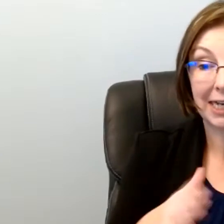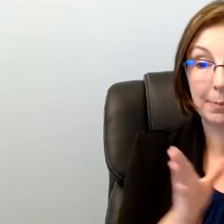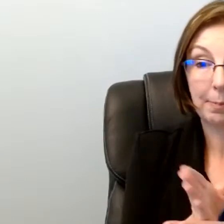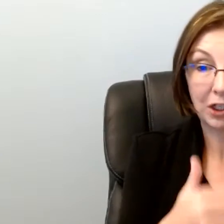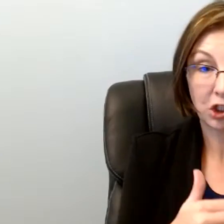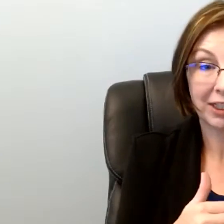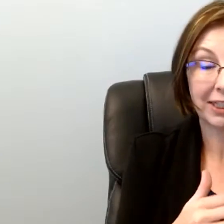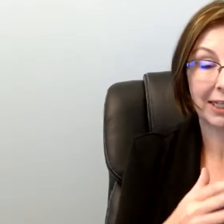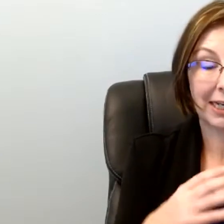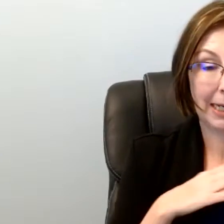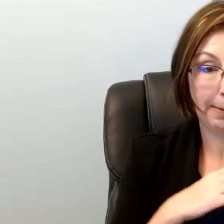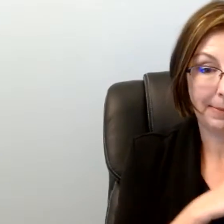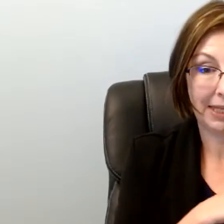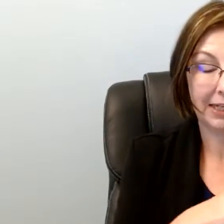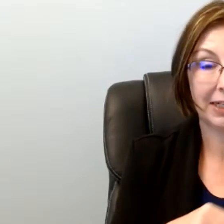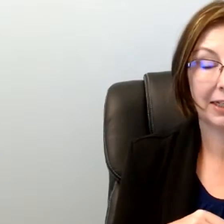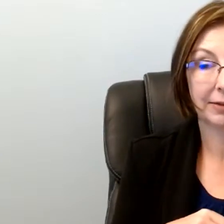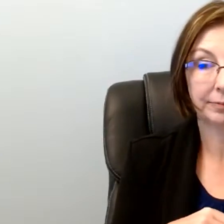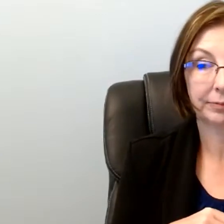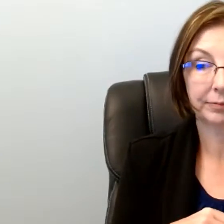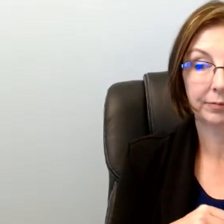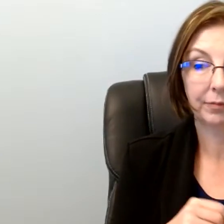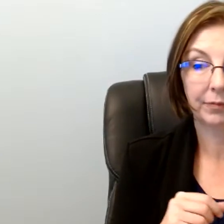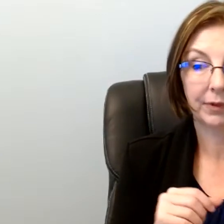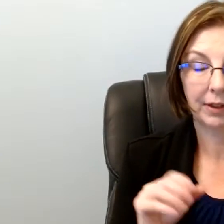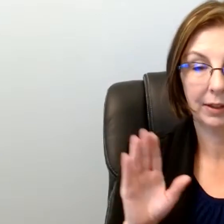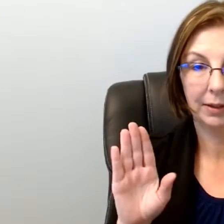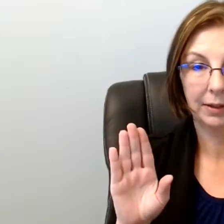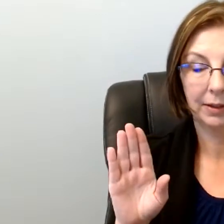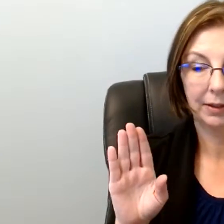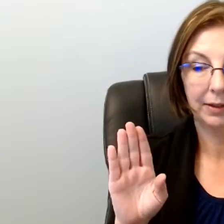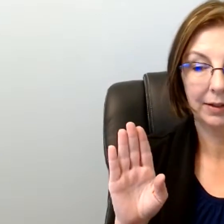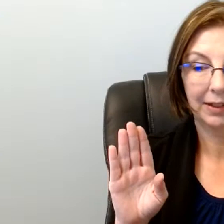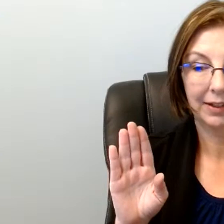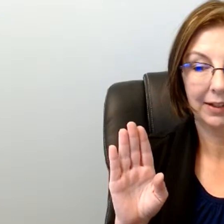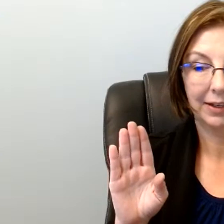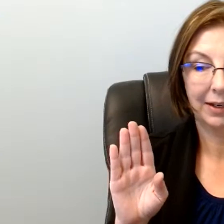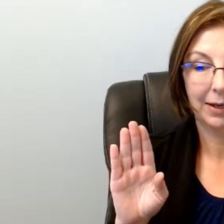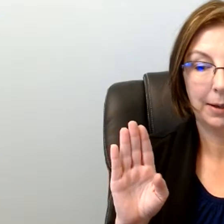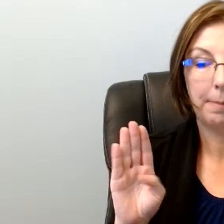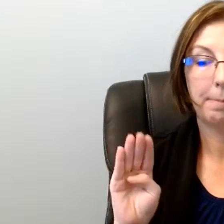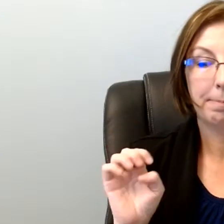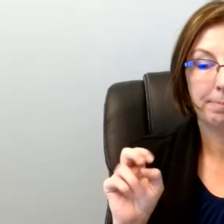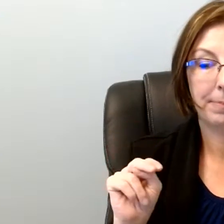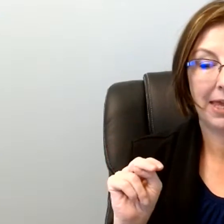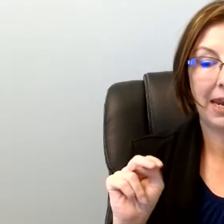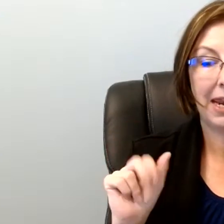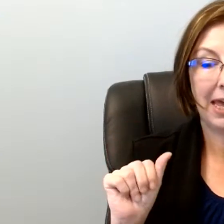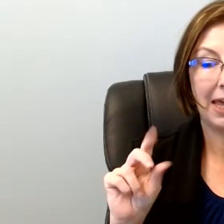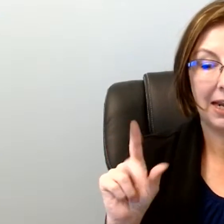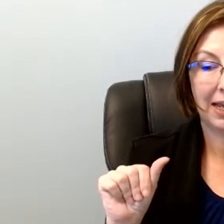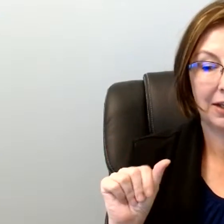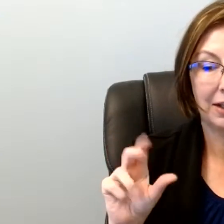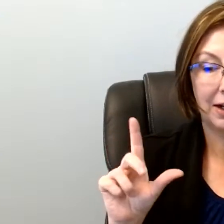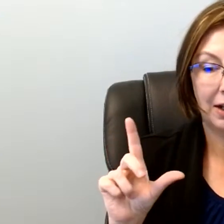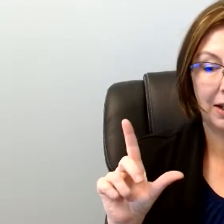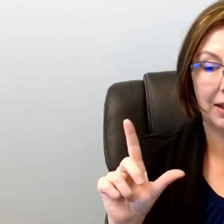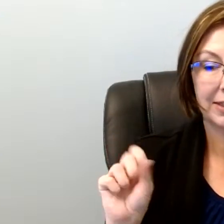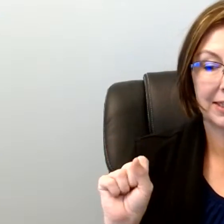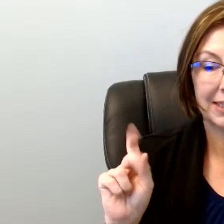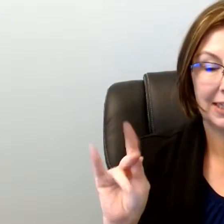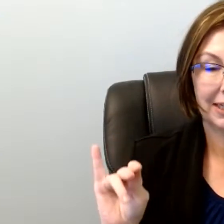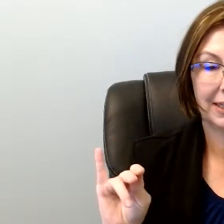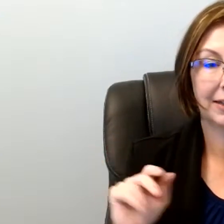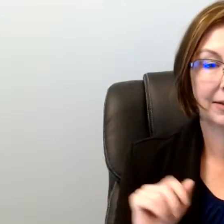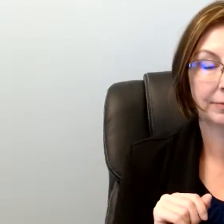Committee, Benjamin Adolsky. Benjamin. Thanks, Greg. During the Budget Committee, we met,